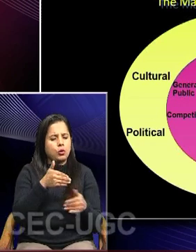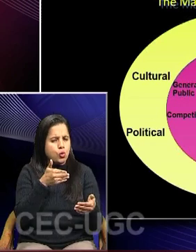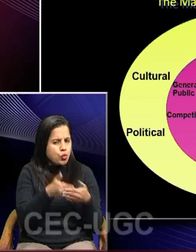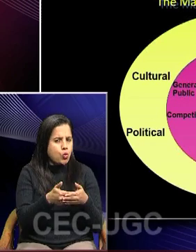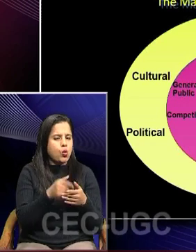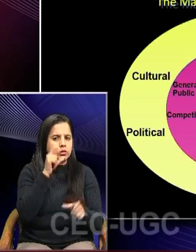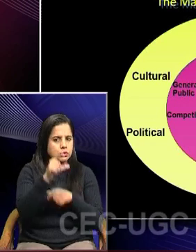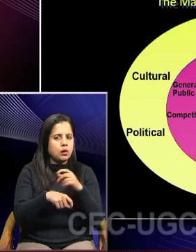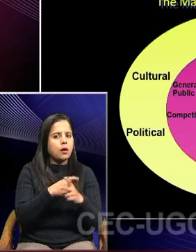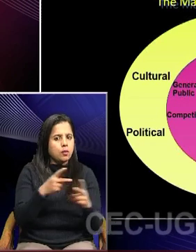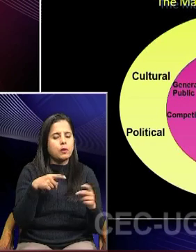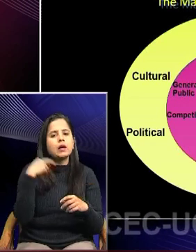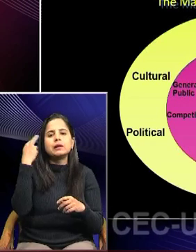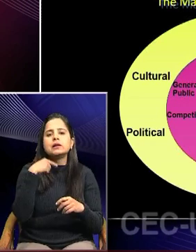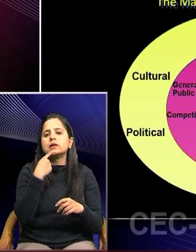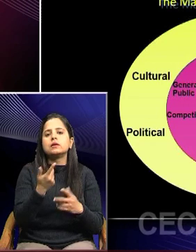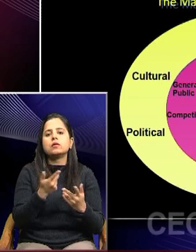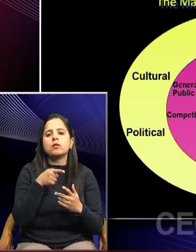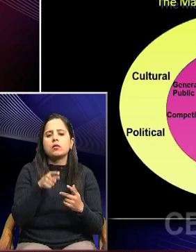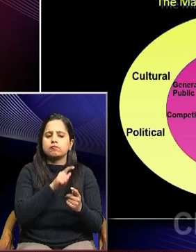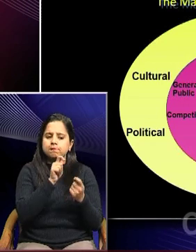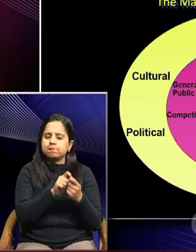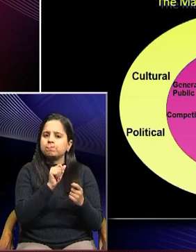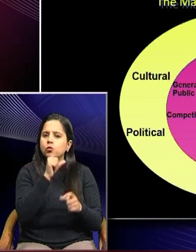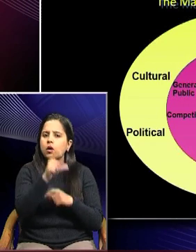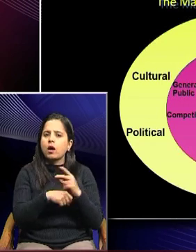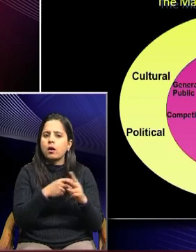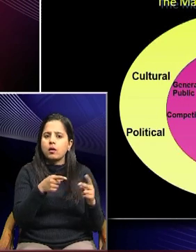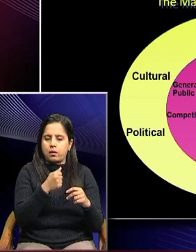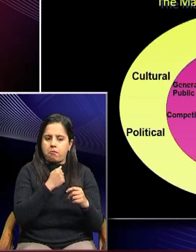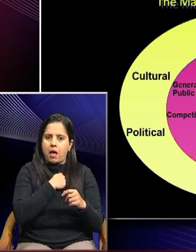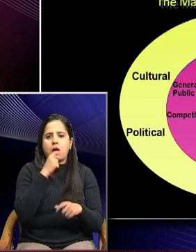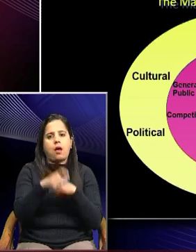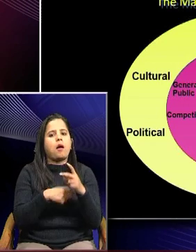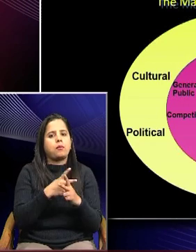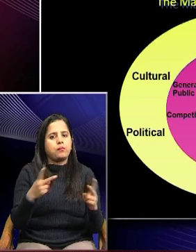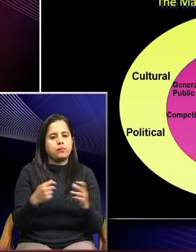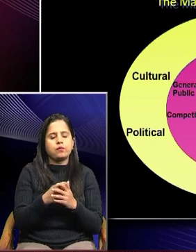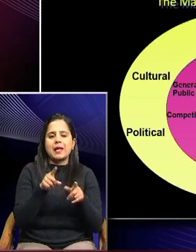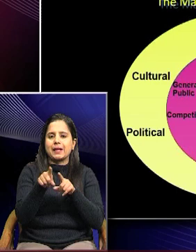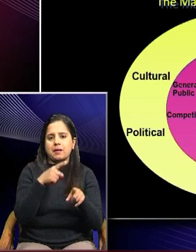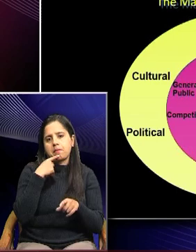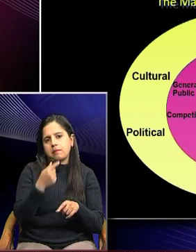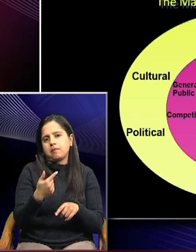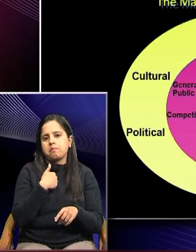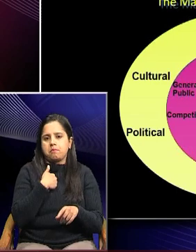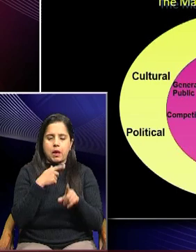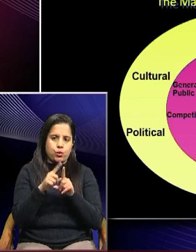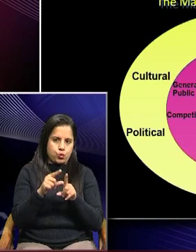to the company, and that is why we call it, it is specific to the company, it belongs to my company. So, suppose I am dealing